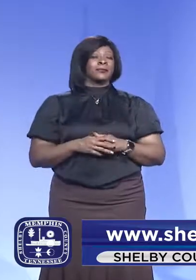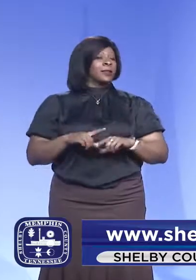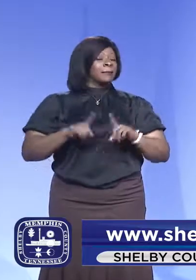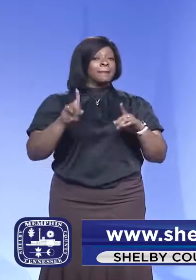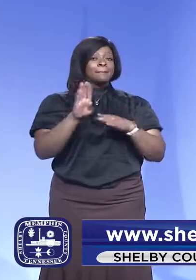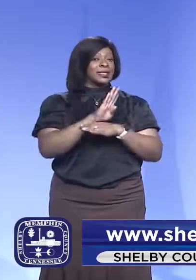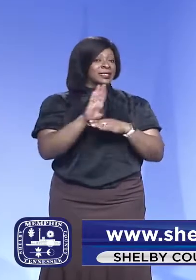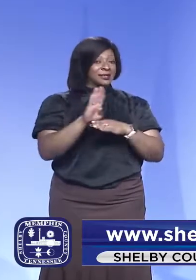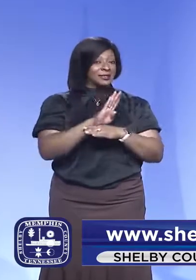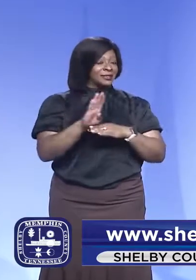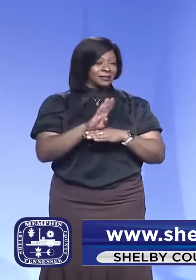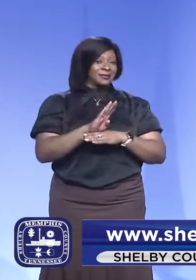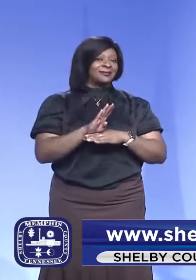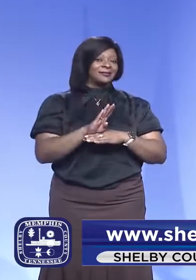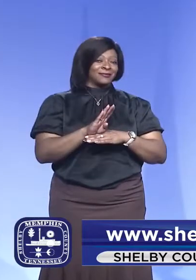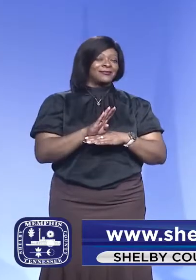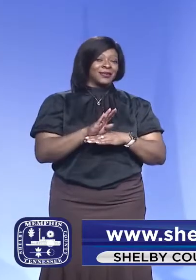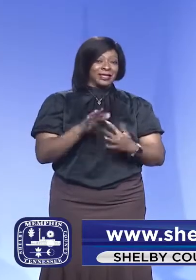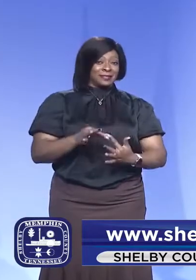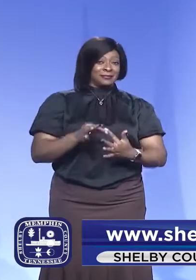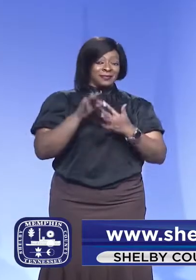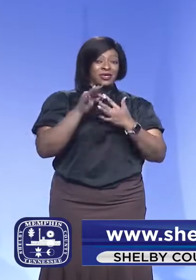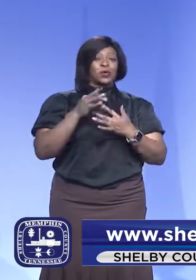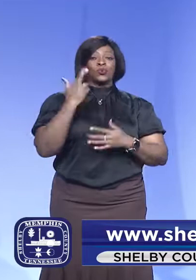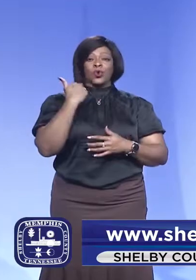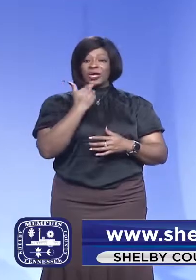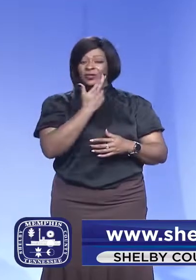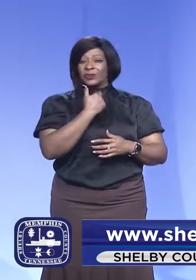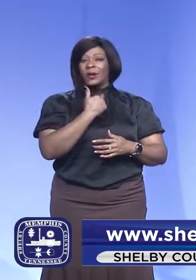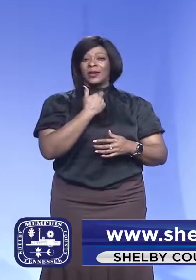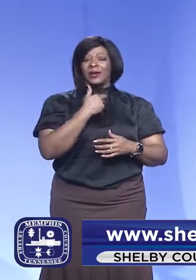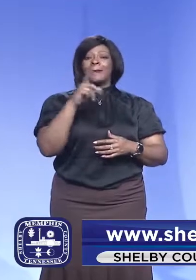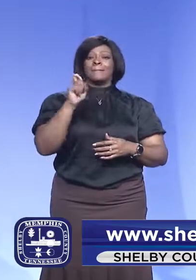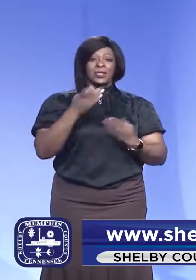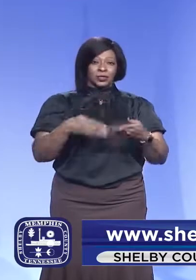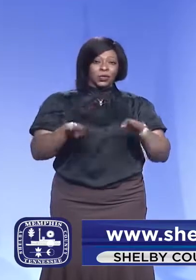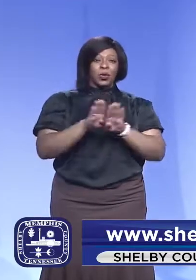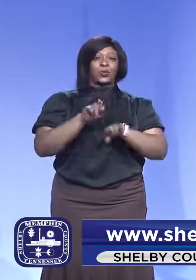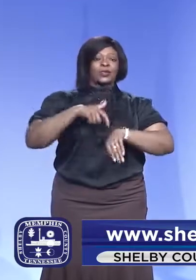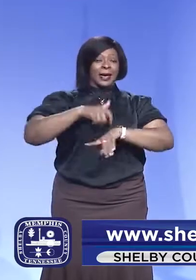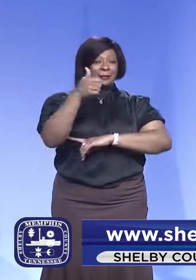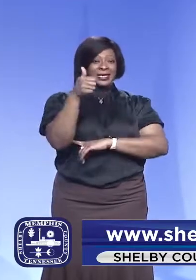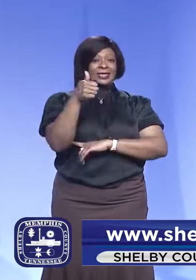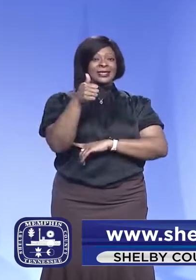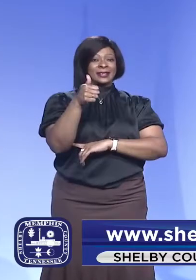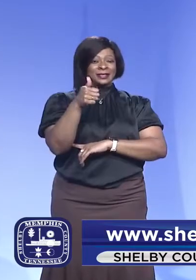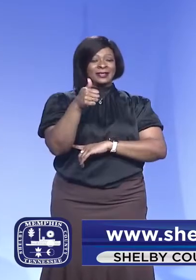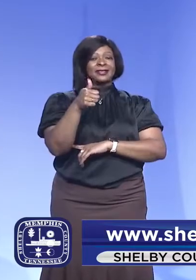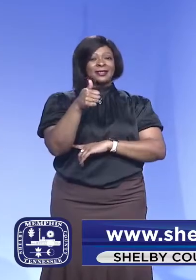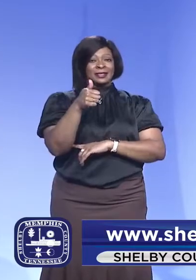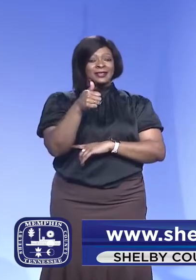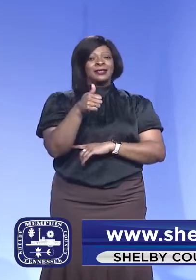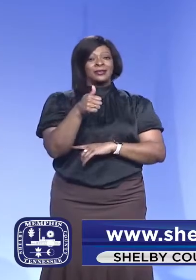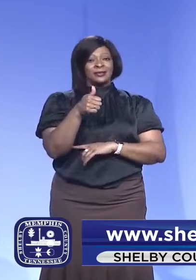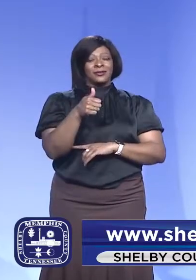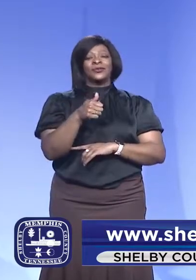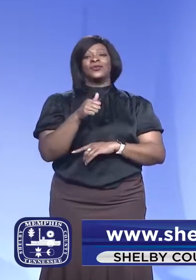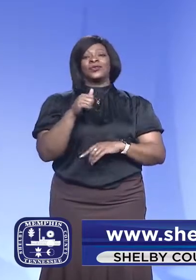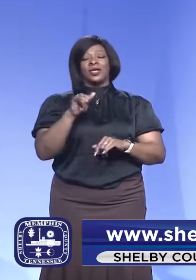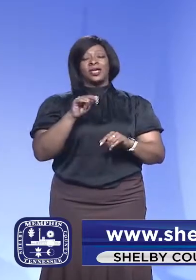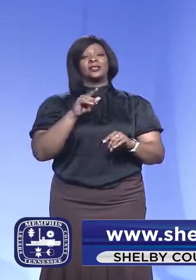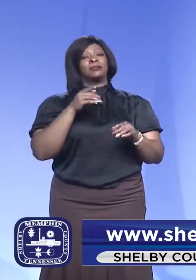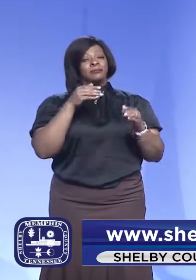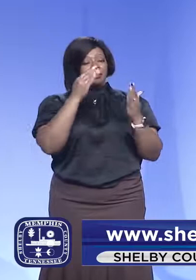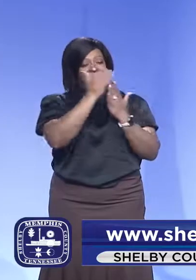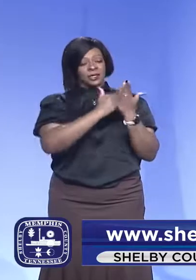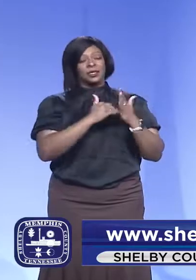but businesses, especially your restaurants, must be closed at 10 as directed in the